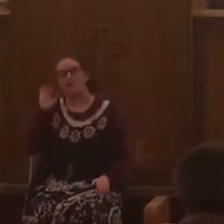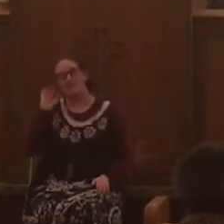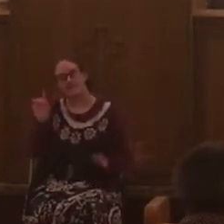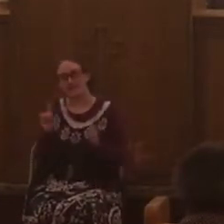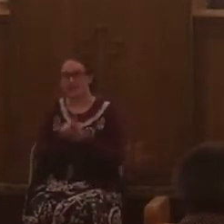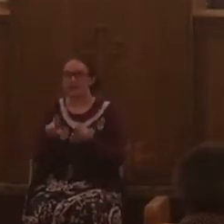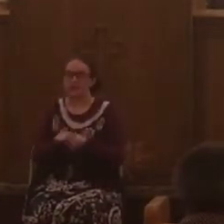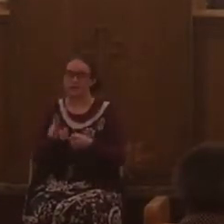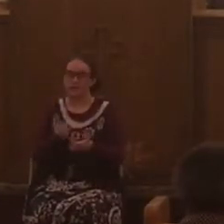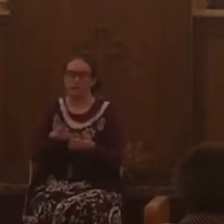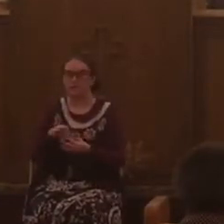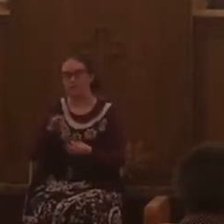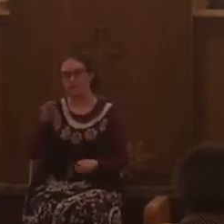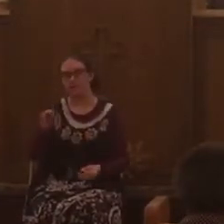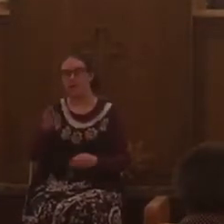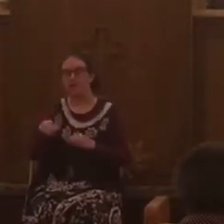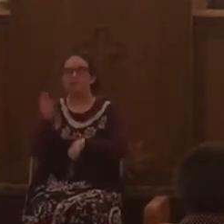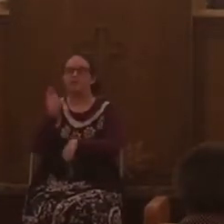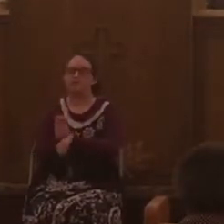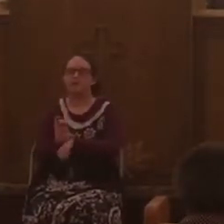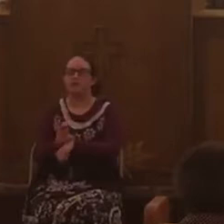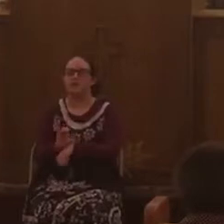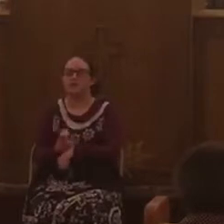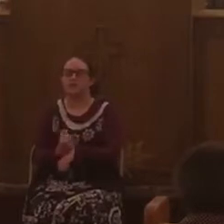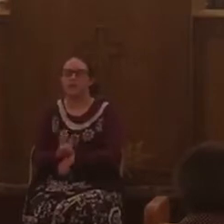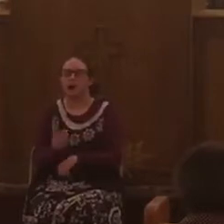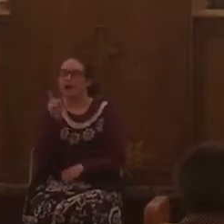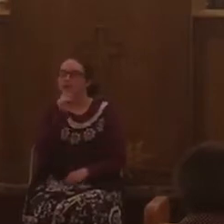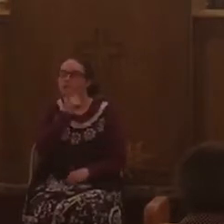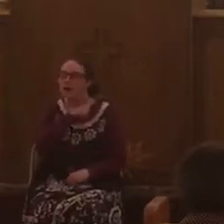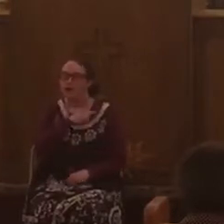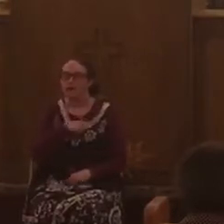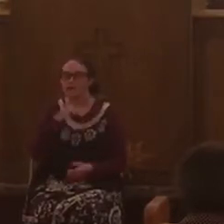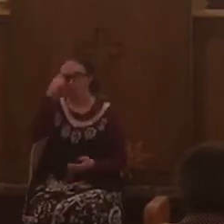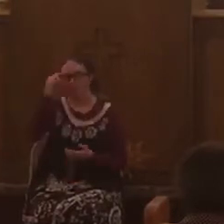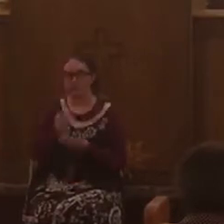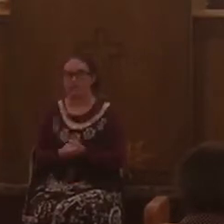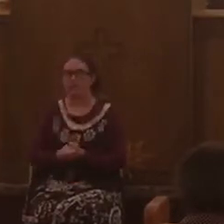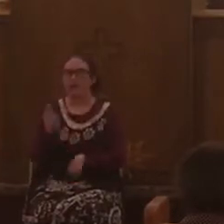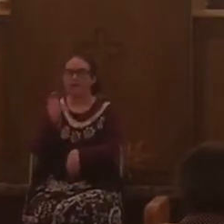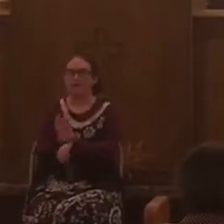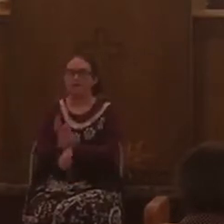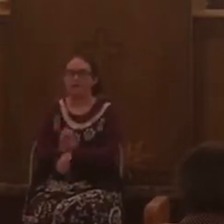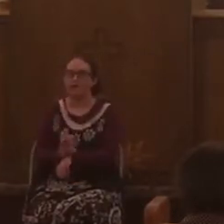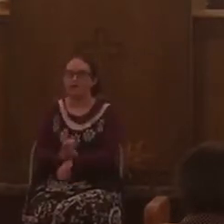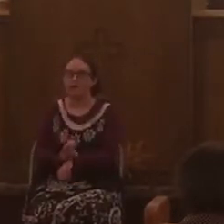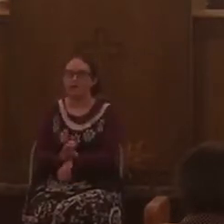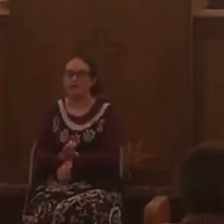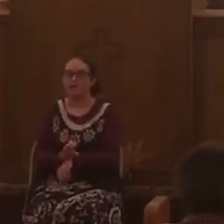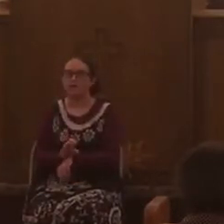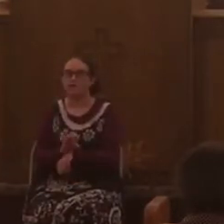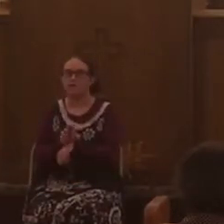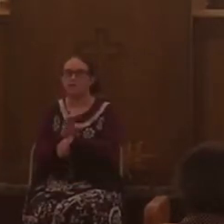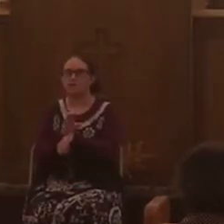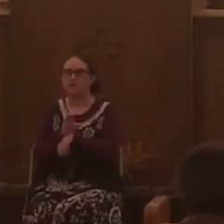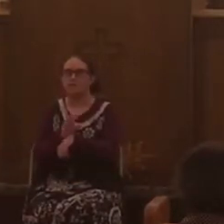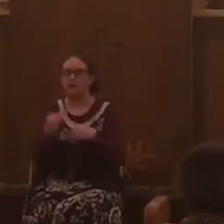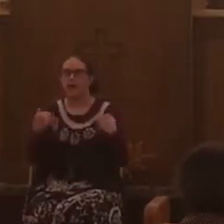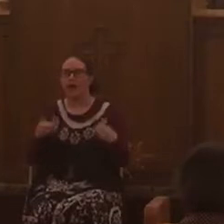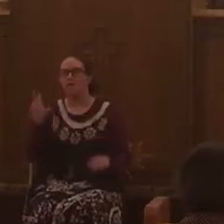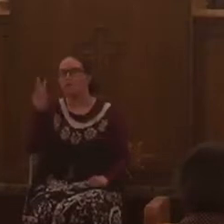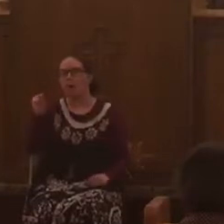the religions that are in the world today who teach against the Holy Ghost or who don't believe in the Holy Ghost or who try to just